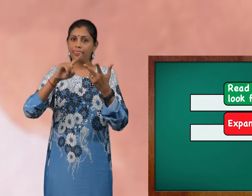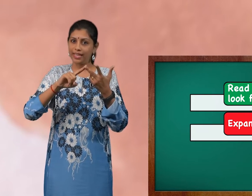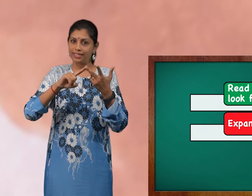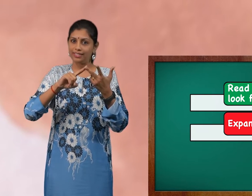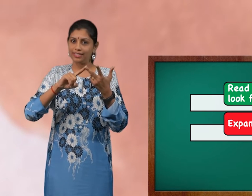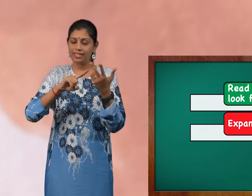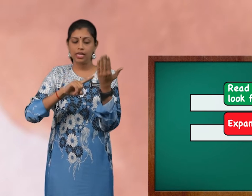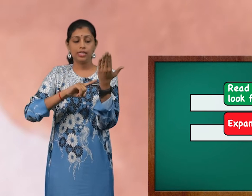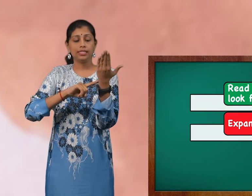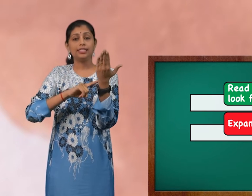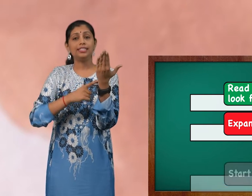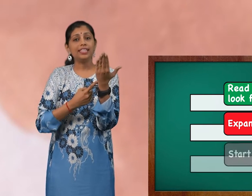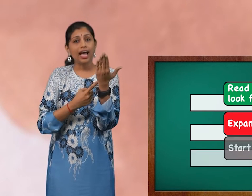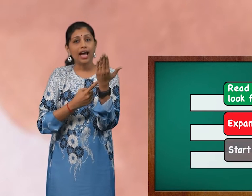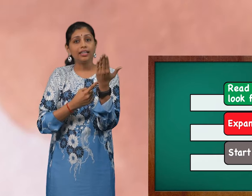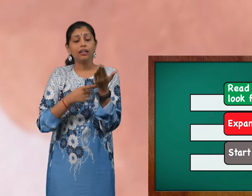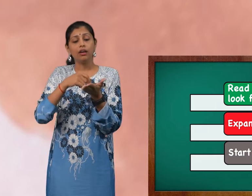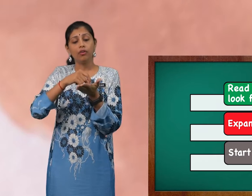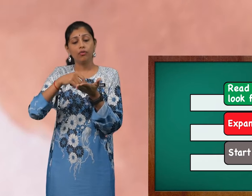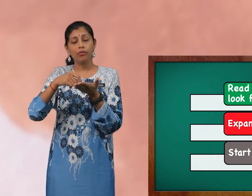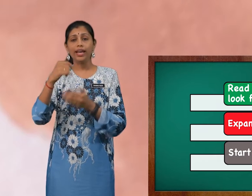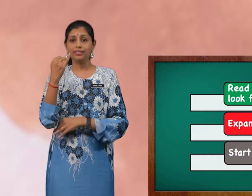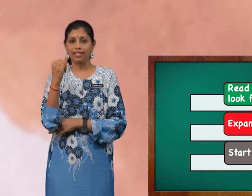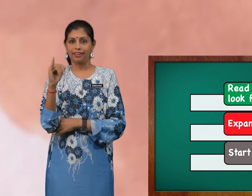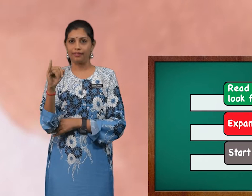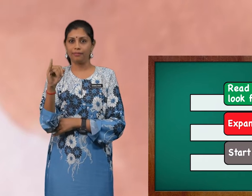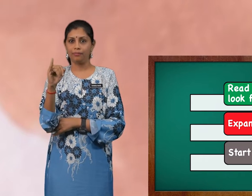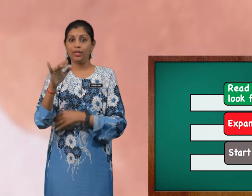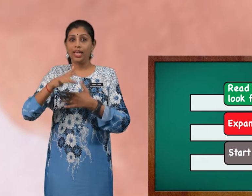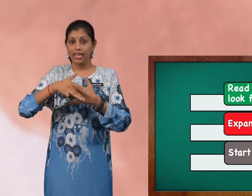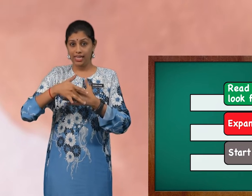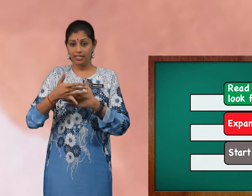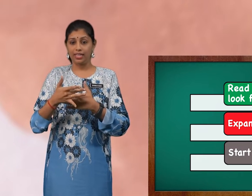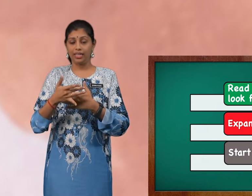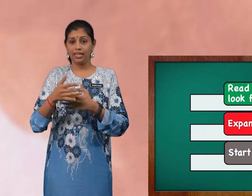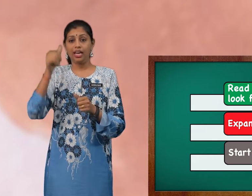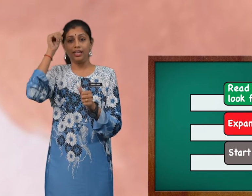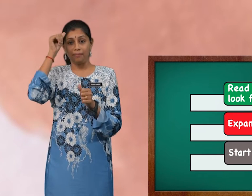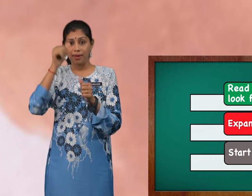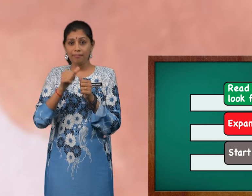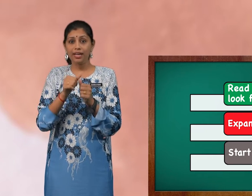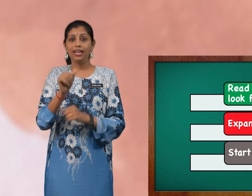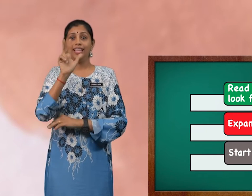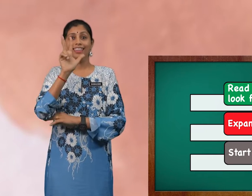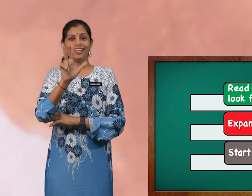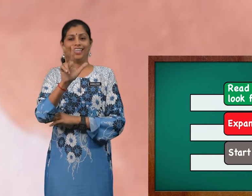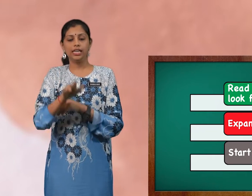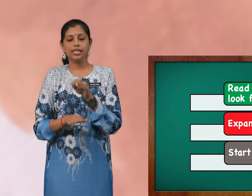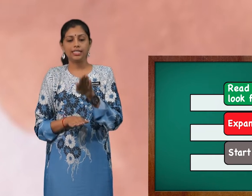Third, start writing. Easy. Remember 3